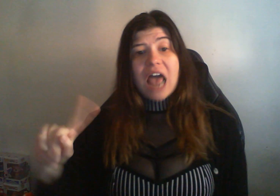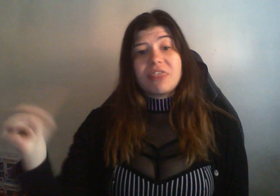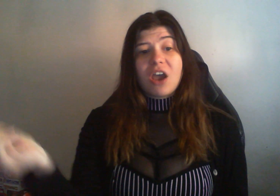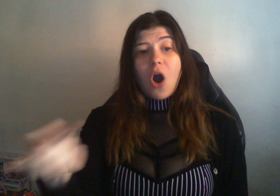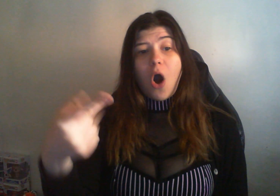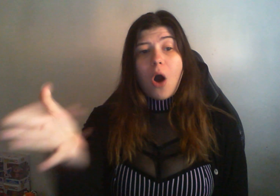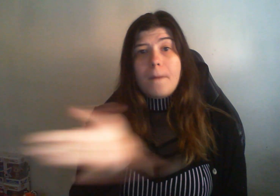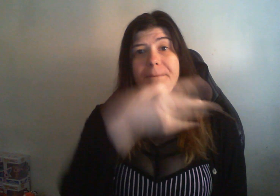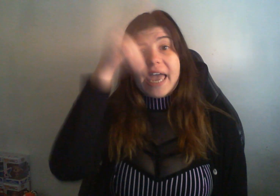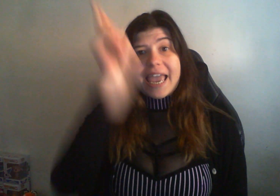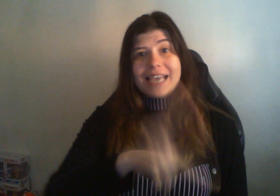they all